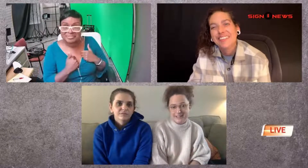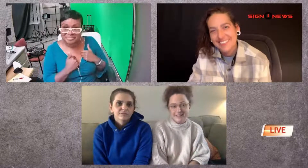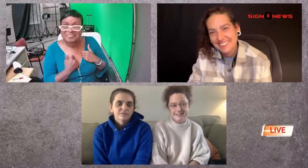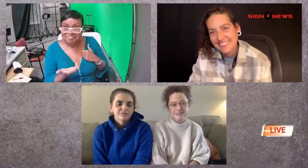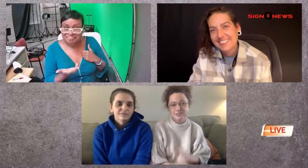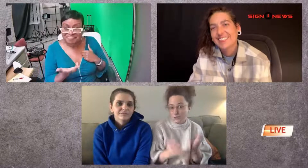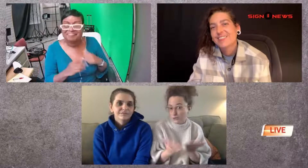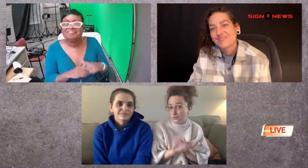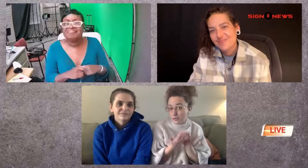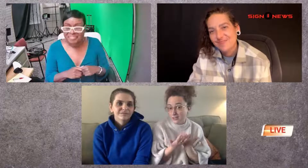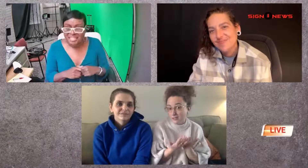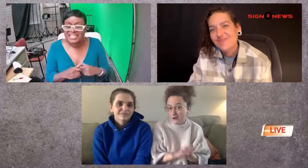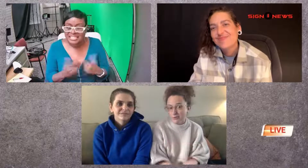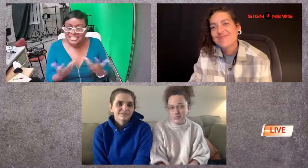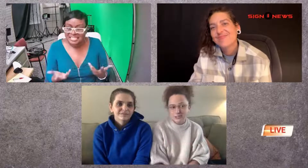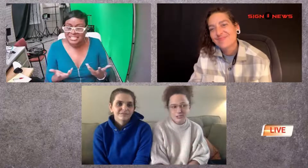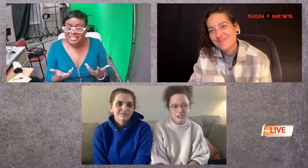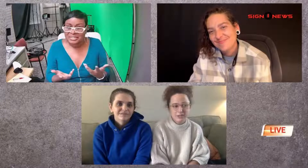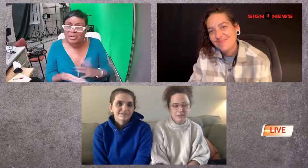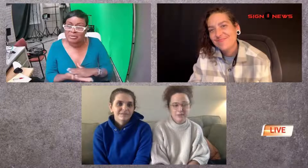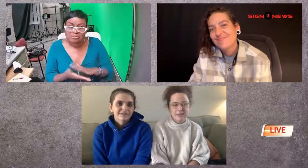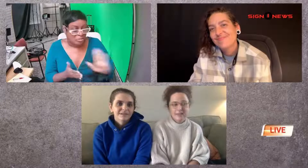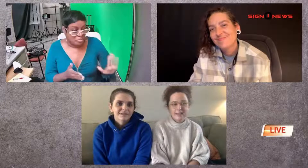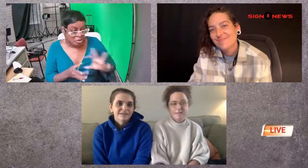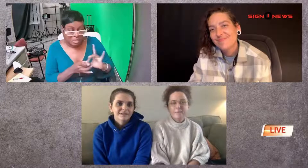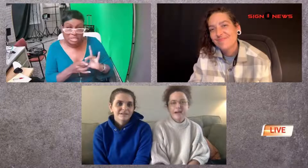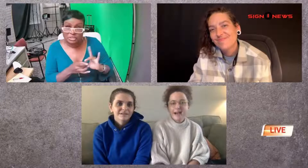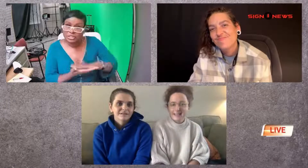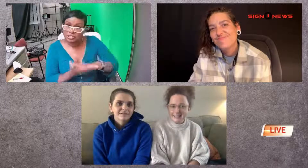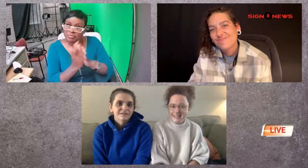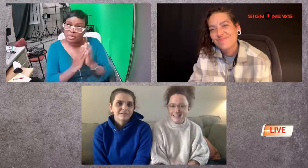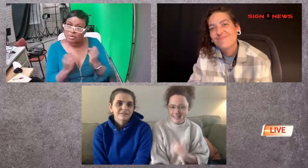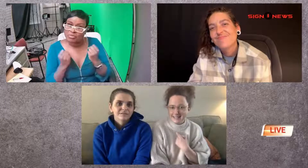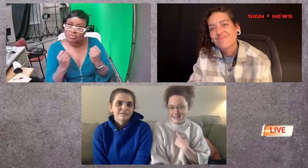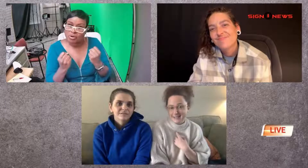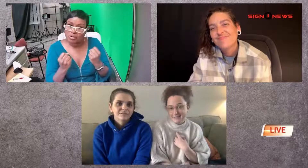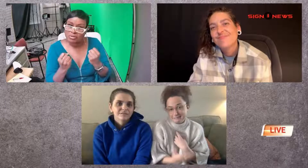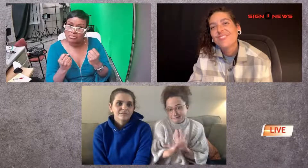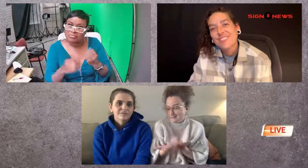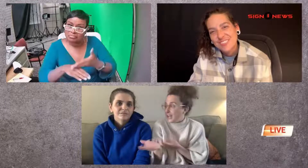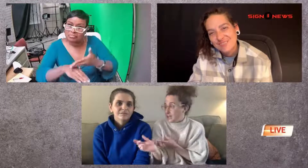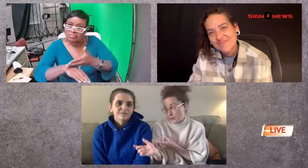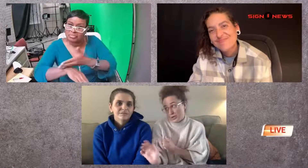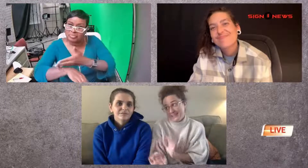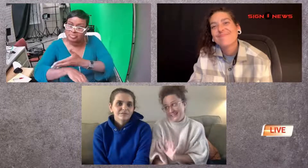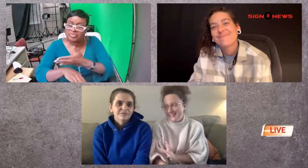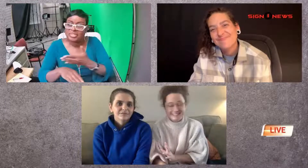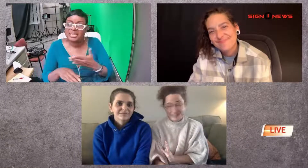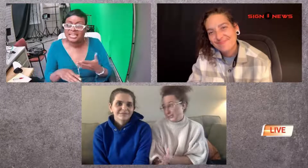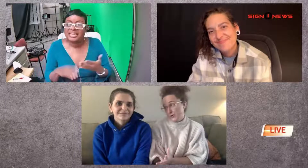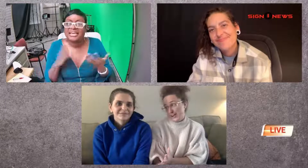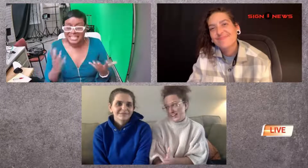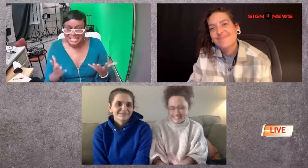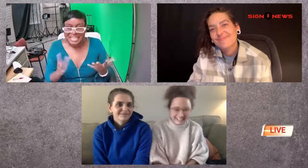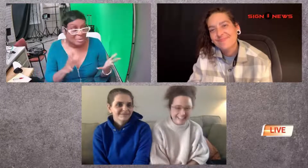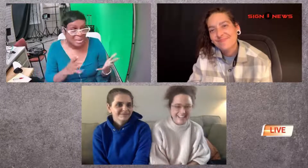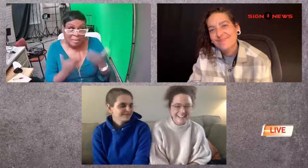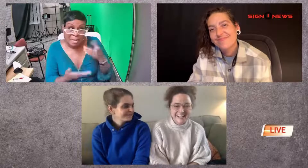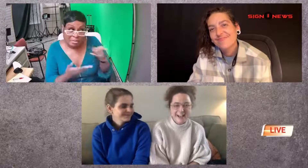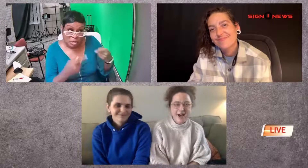life and to sort of strengthen their relationship. But I think the thing, and you'll